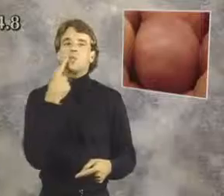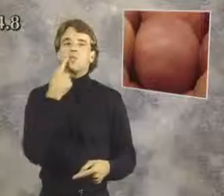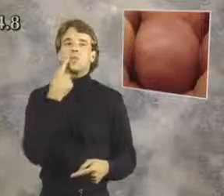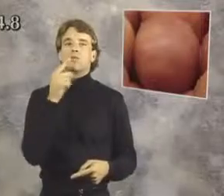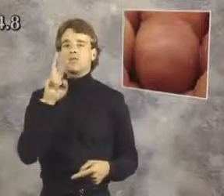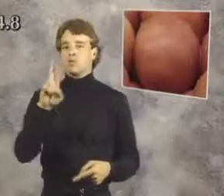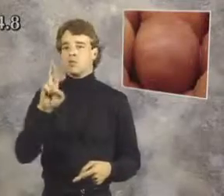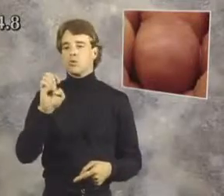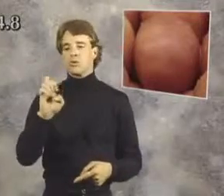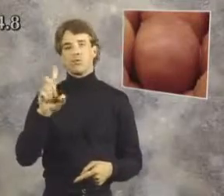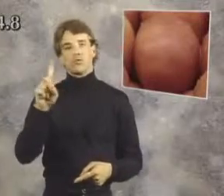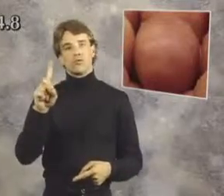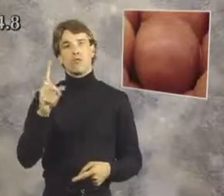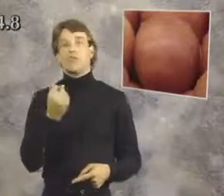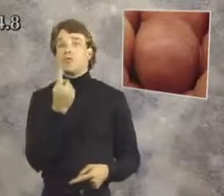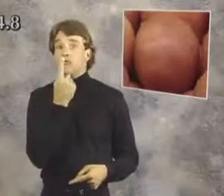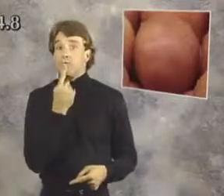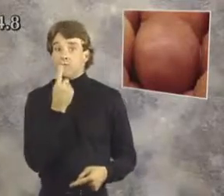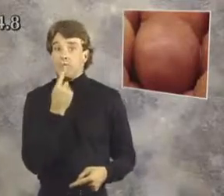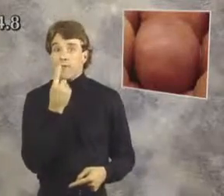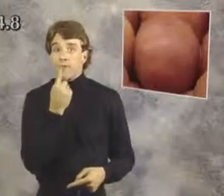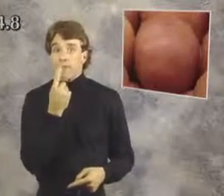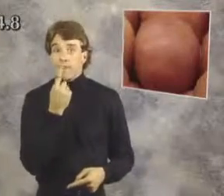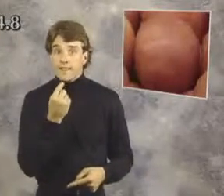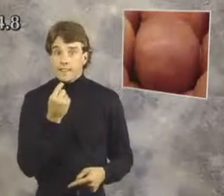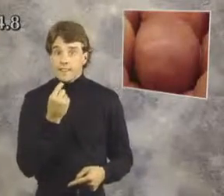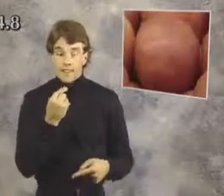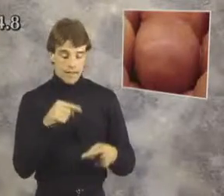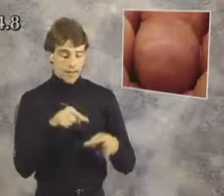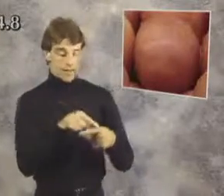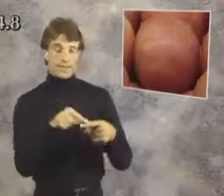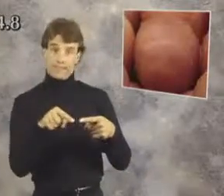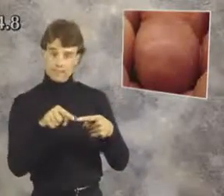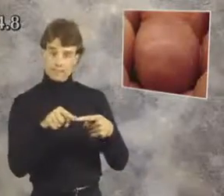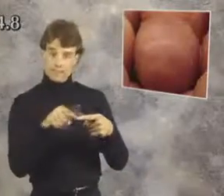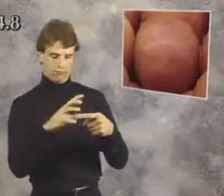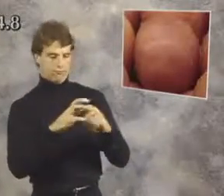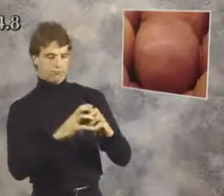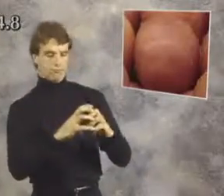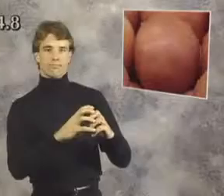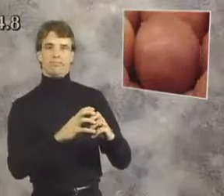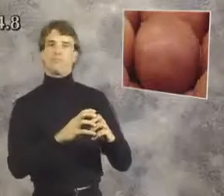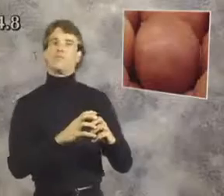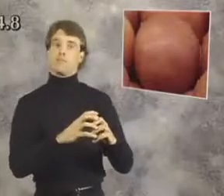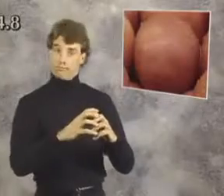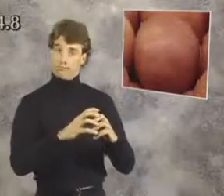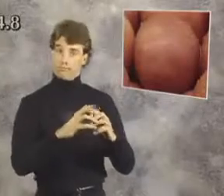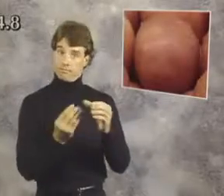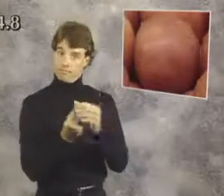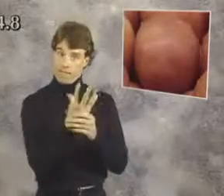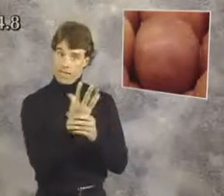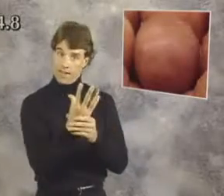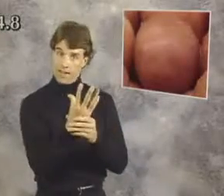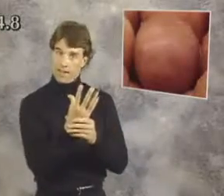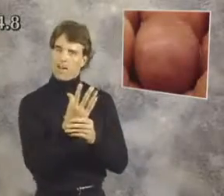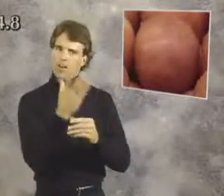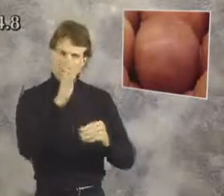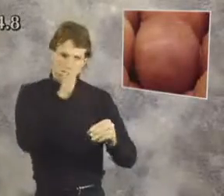The first part of the sign is red. My left hand represents the tomato, while my right